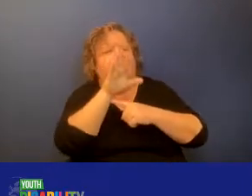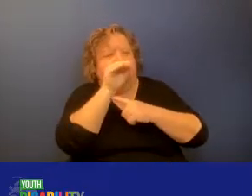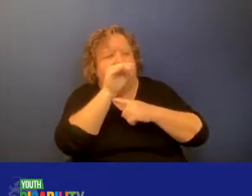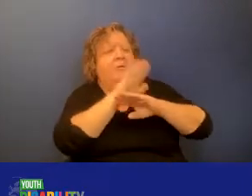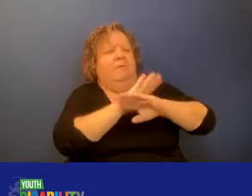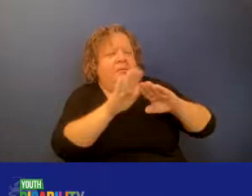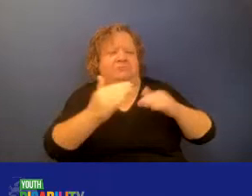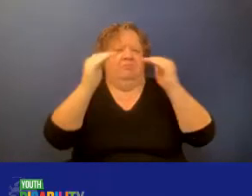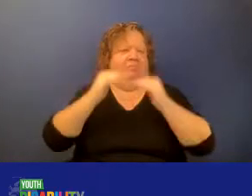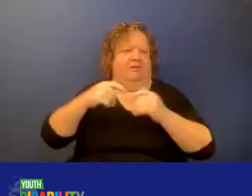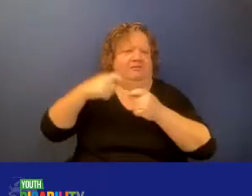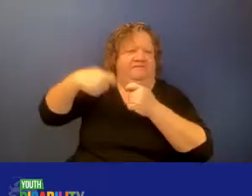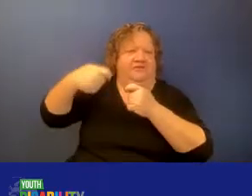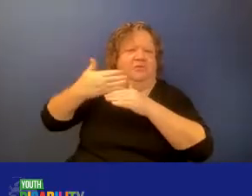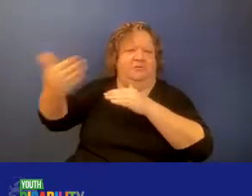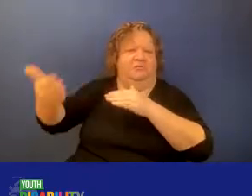Yeah, sure. So